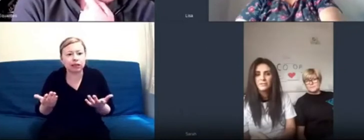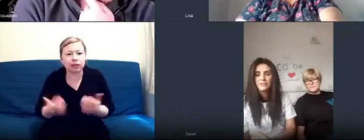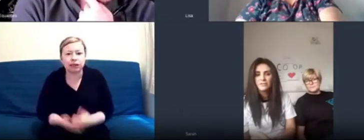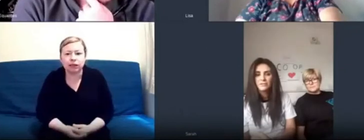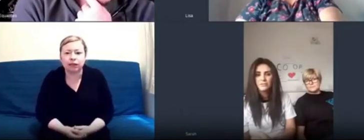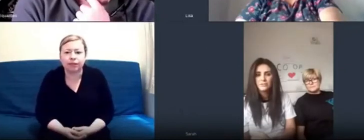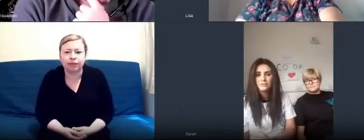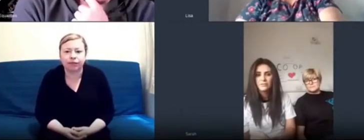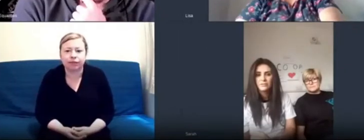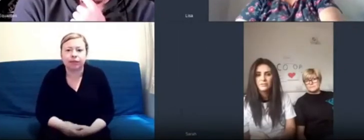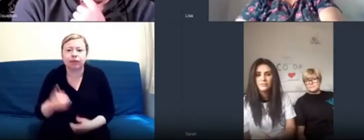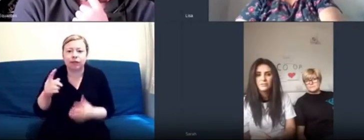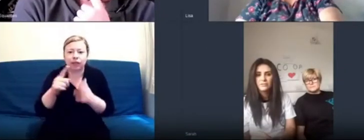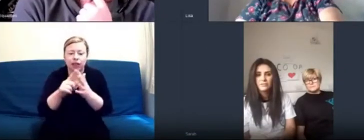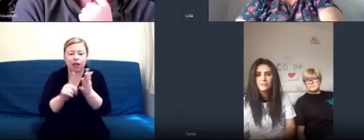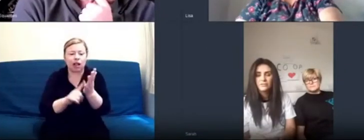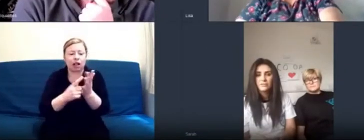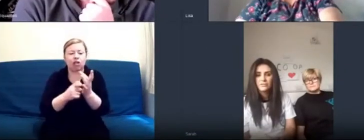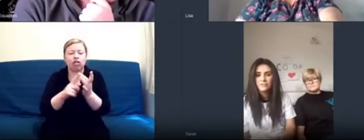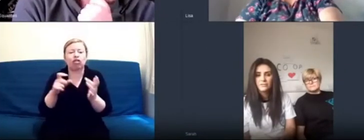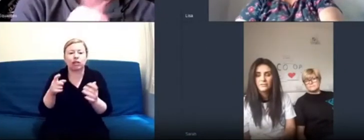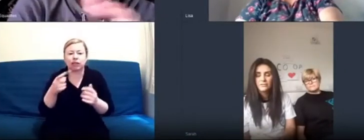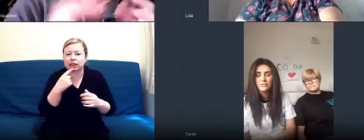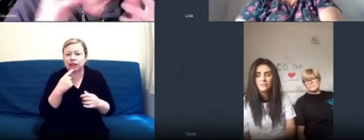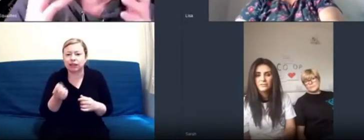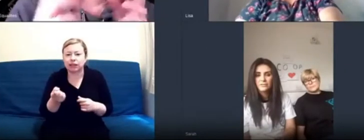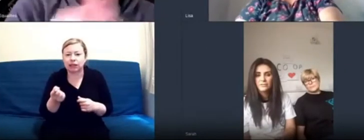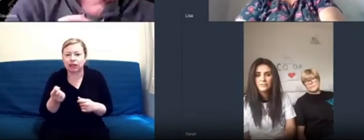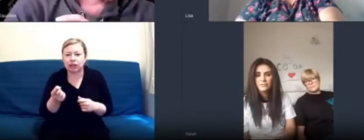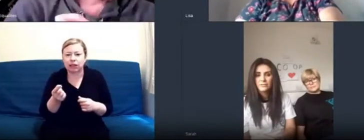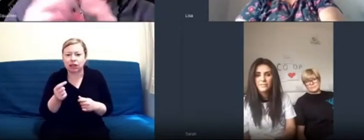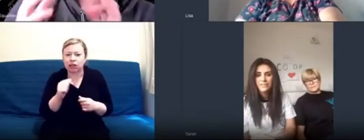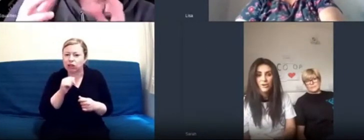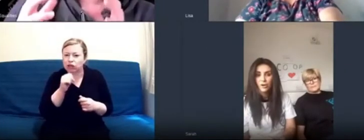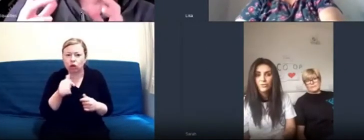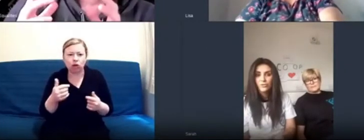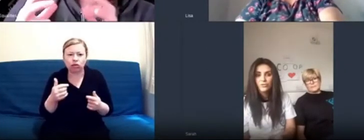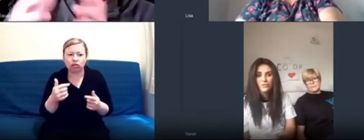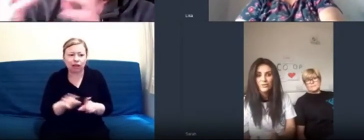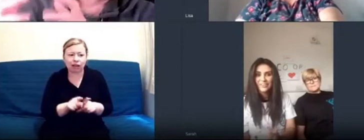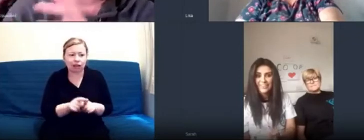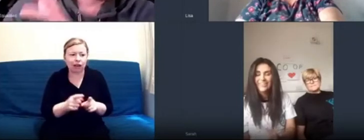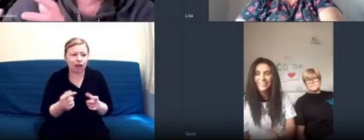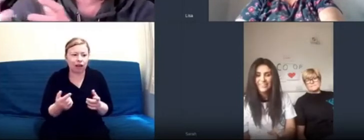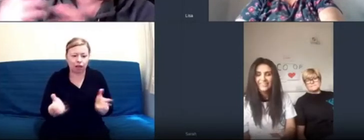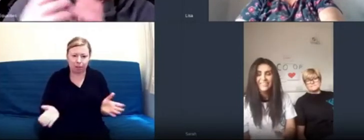it's that extra thought that you're doing. As you say, it's not like a standard box. It's